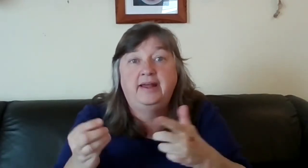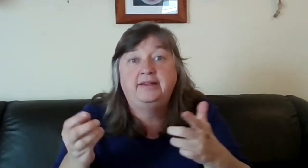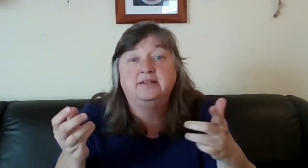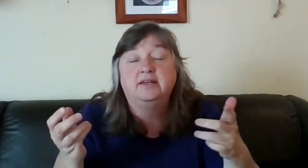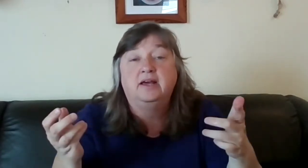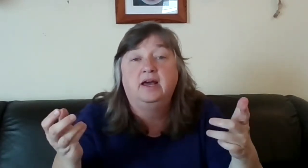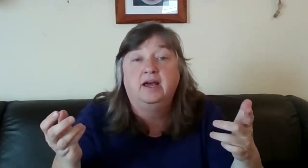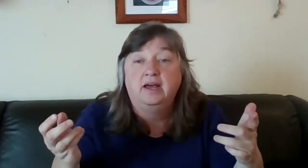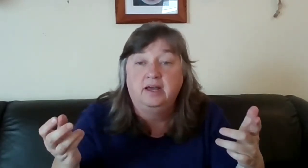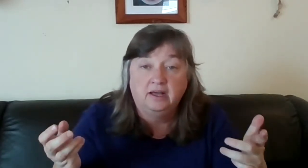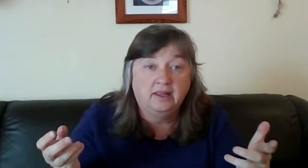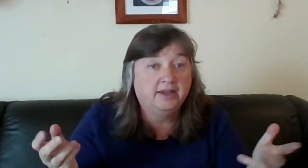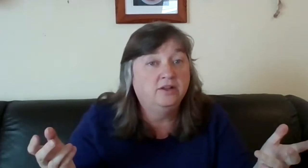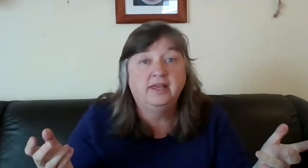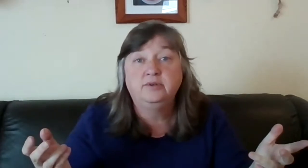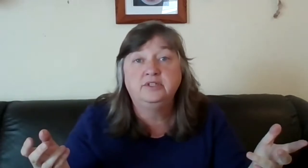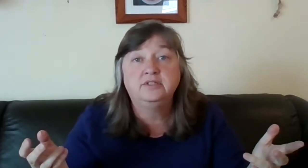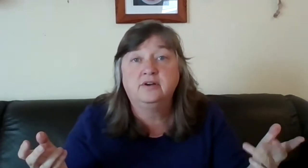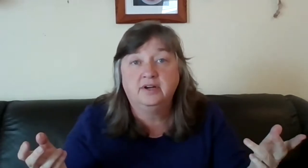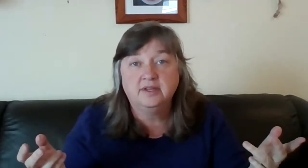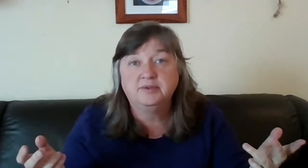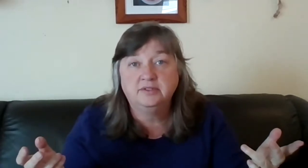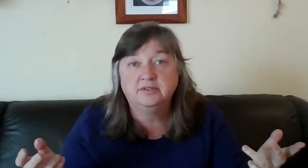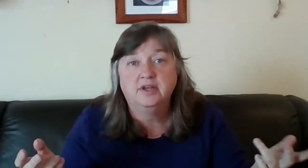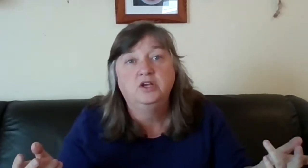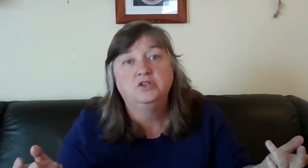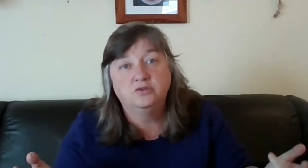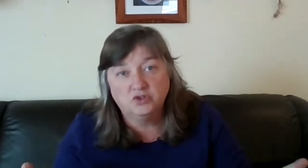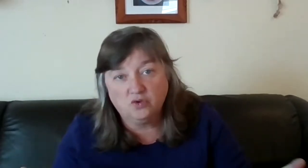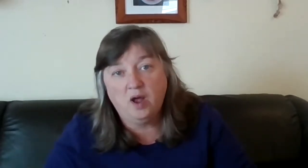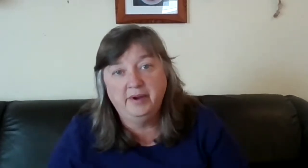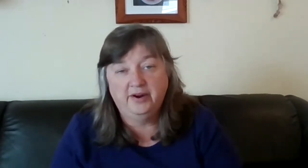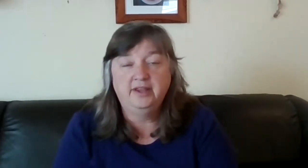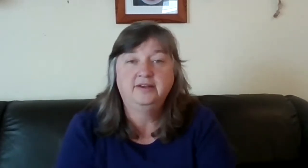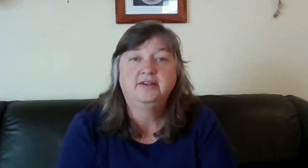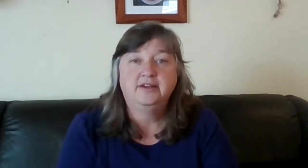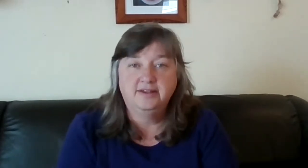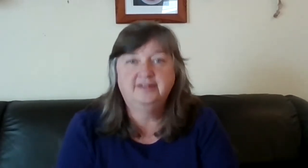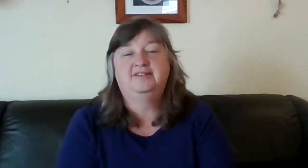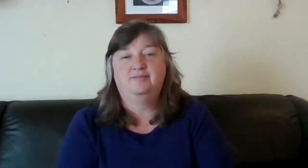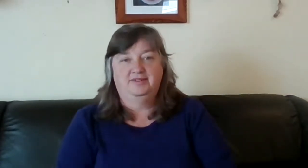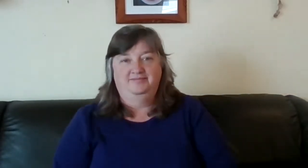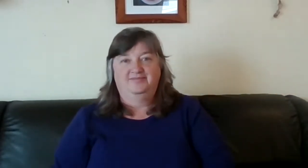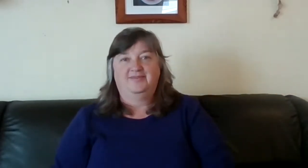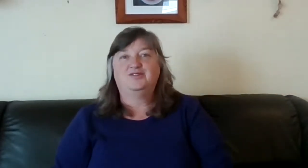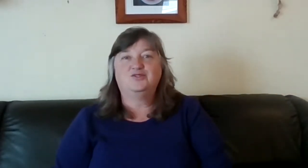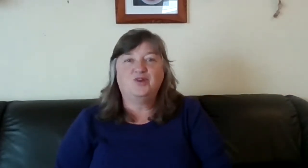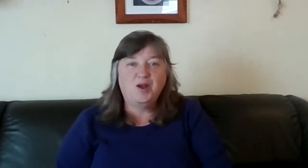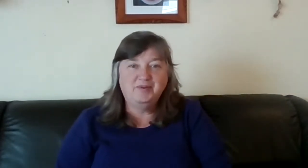And like all languages, there are exceptions. So strawberry is an exception.